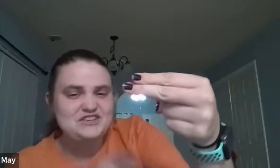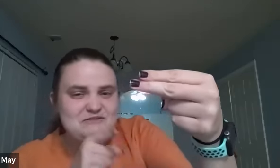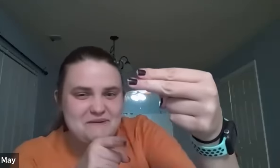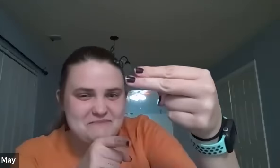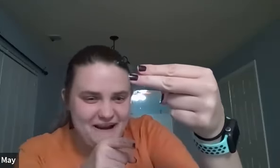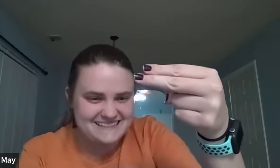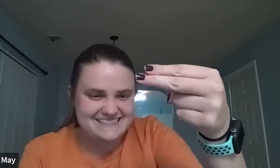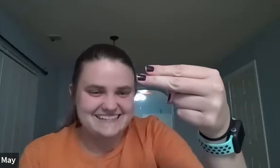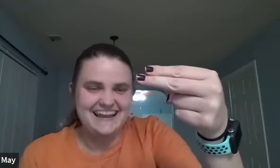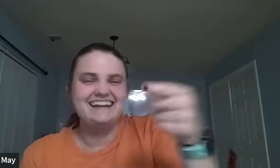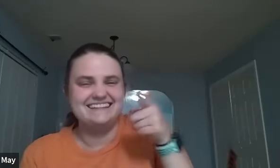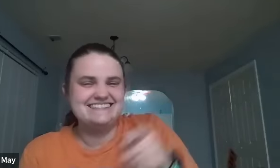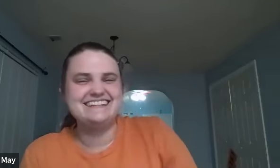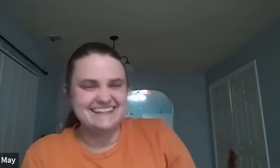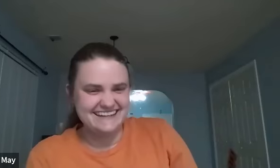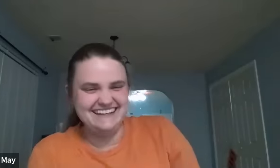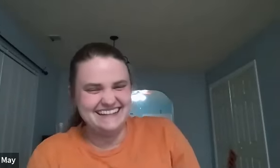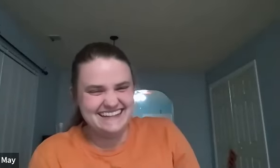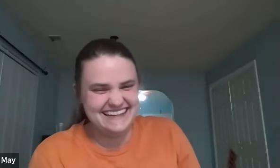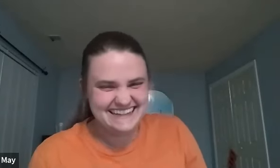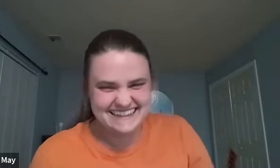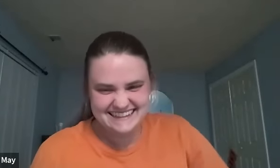You've been practicing. I can see it.